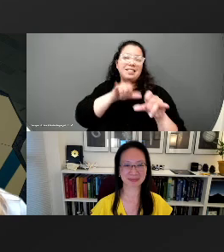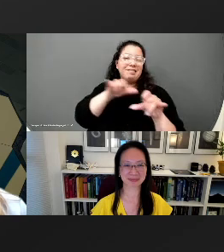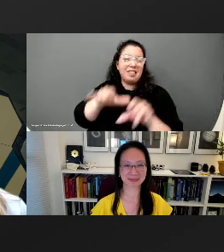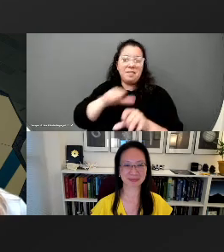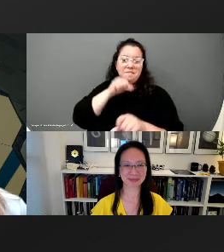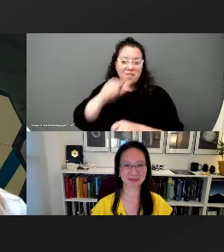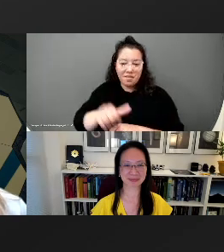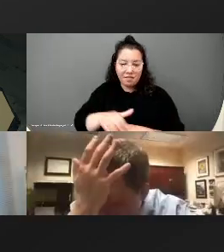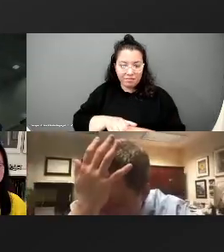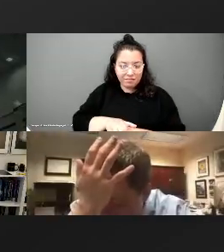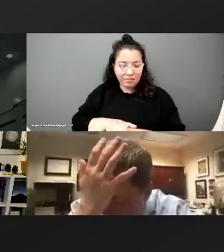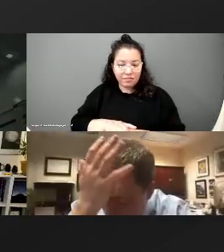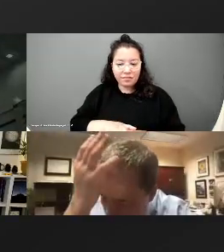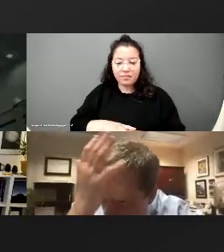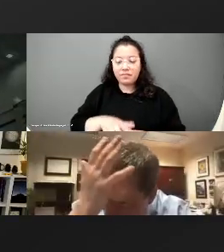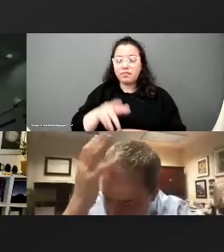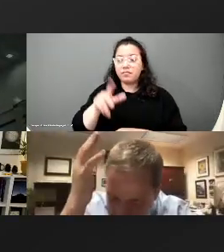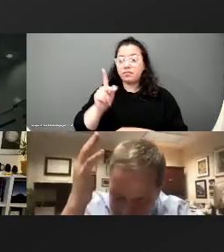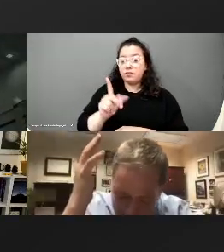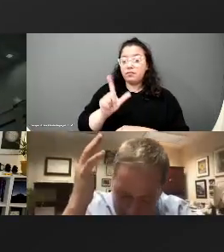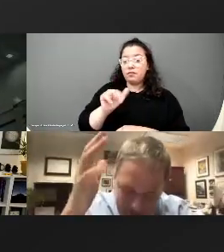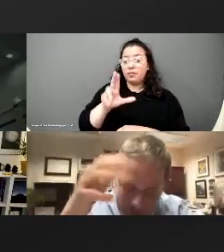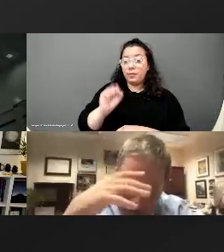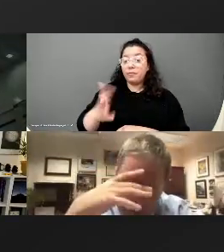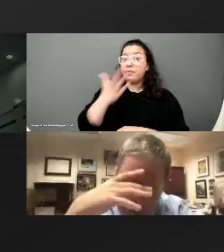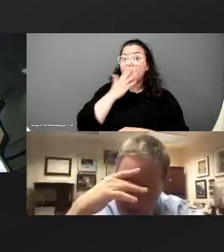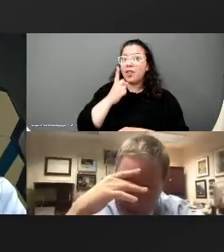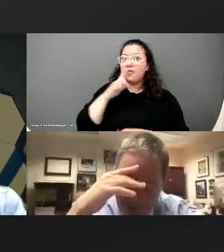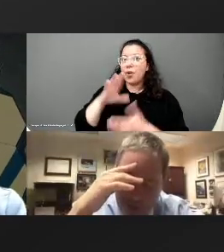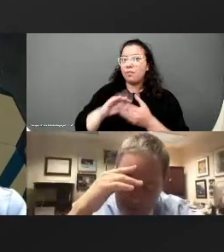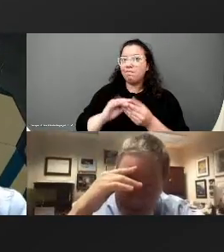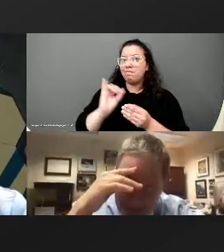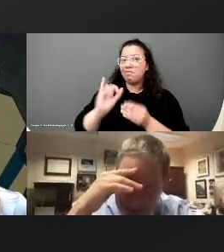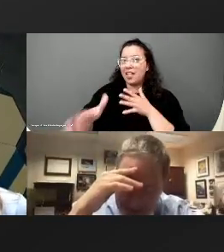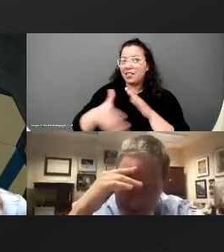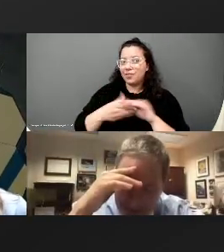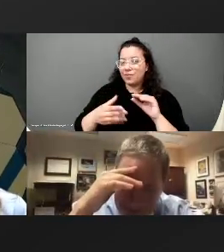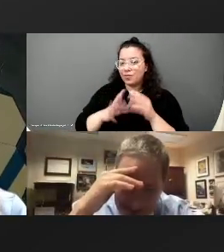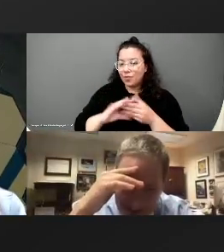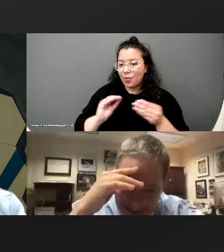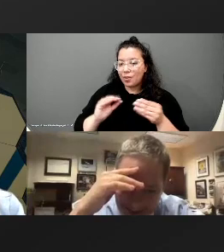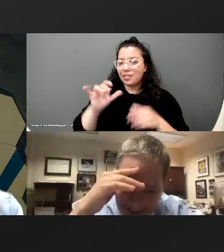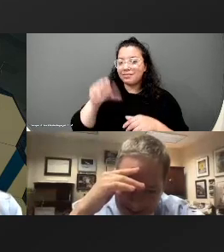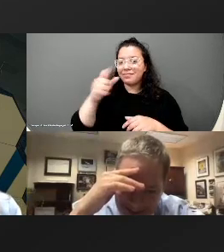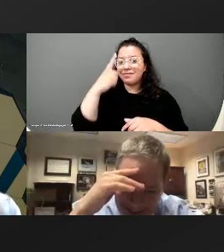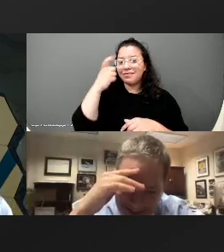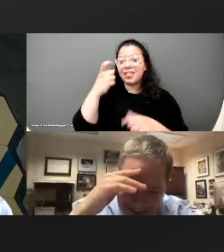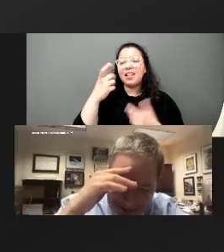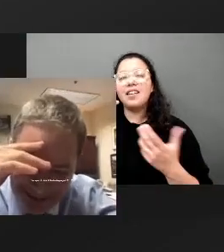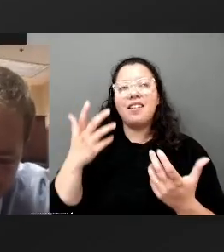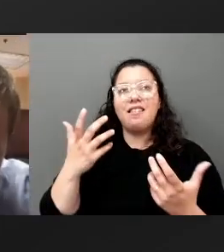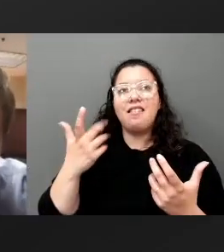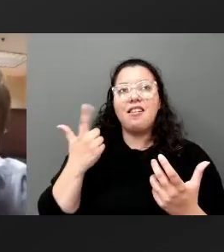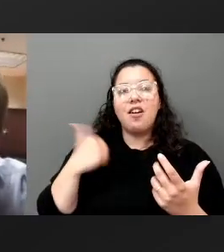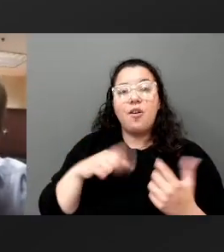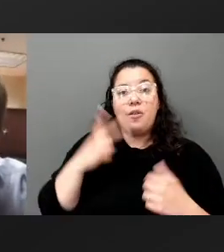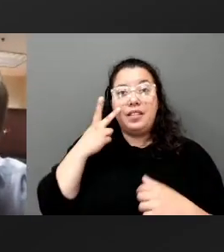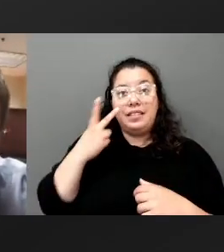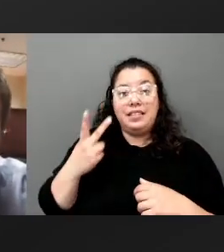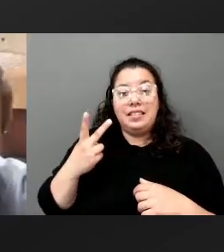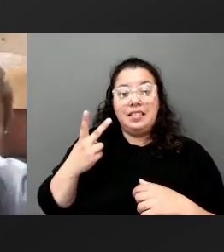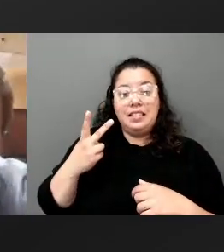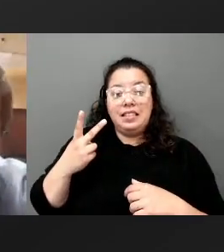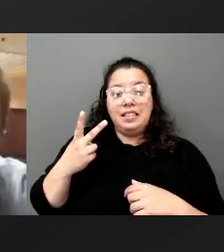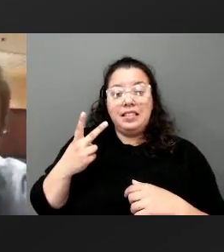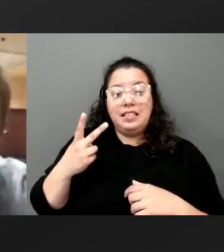Thanks. I always want to say, Stefanie, thanks for bringing up that story, because it's just about the remnants of the dead planetary systems you see in white